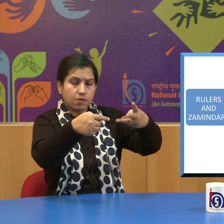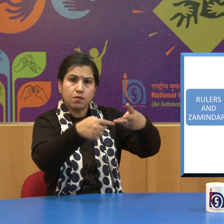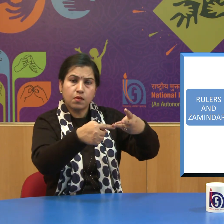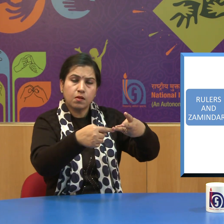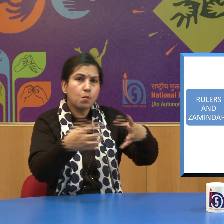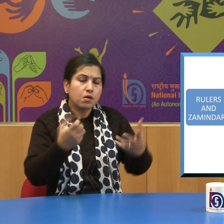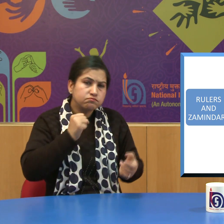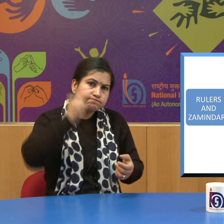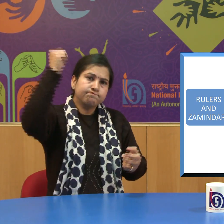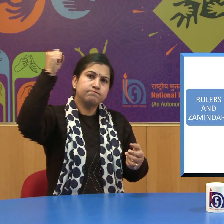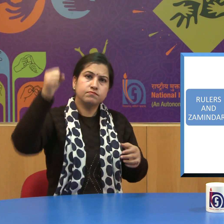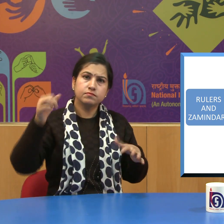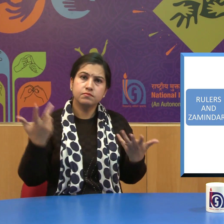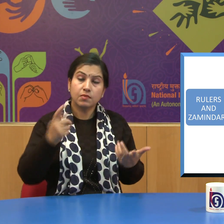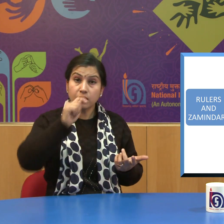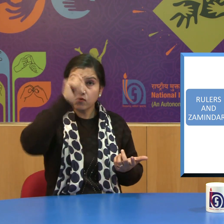the British rule in the country.